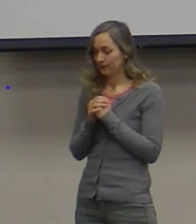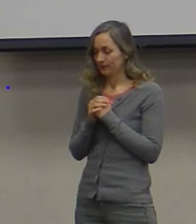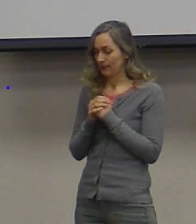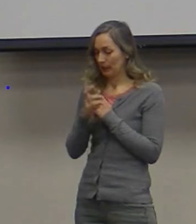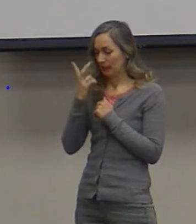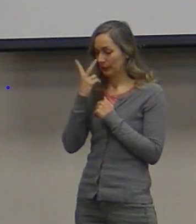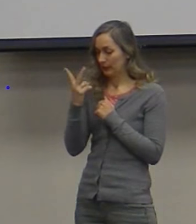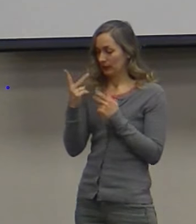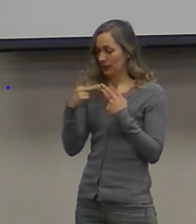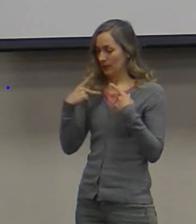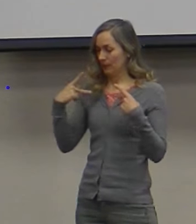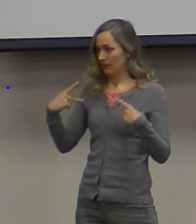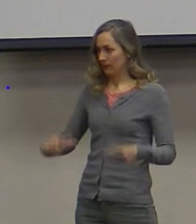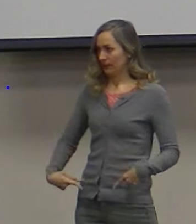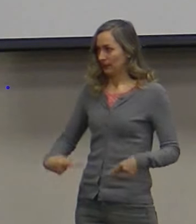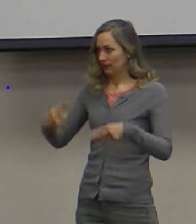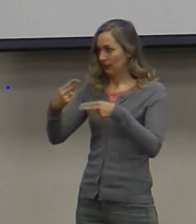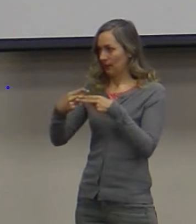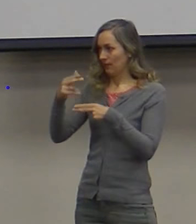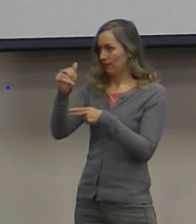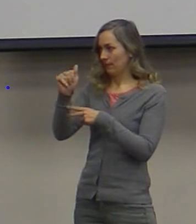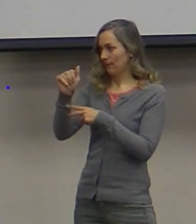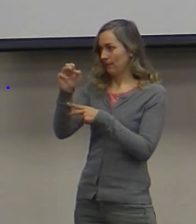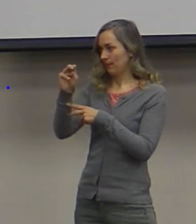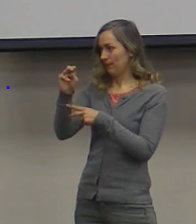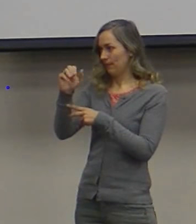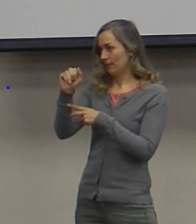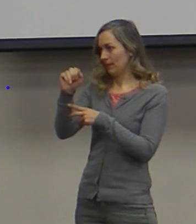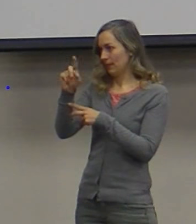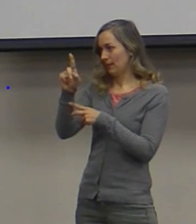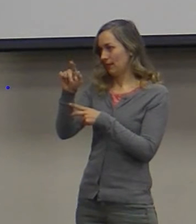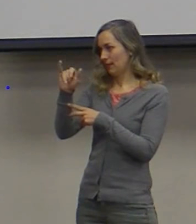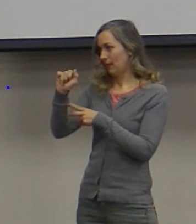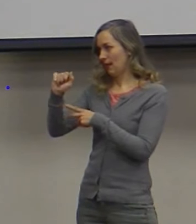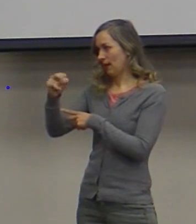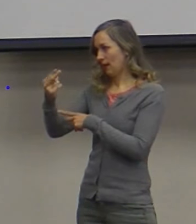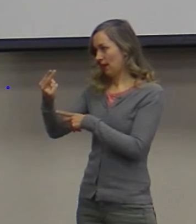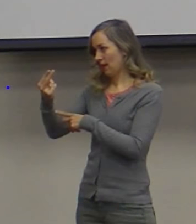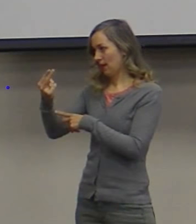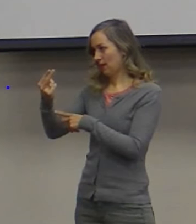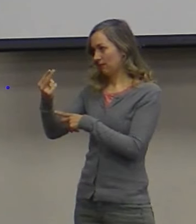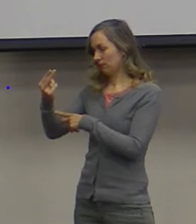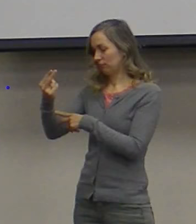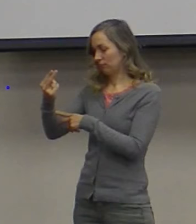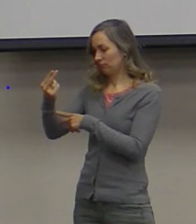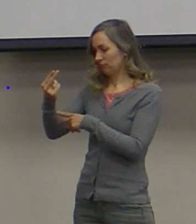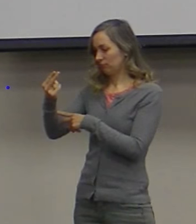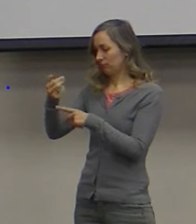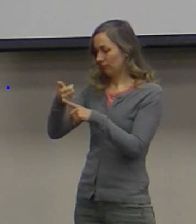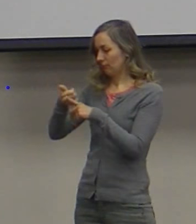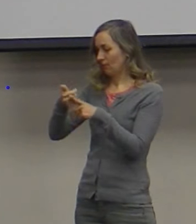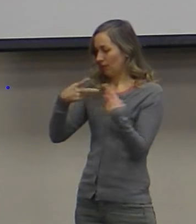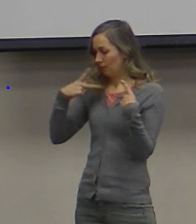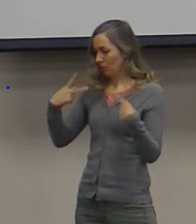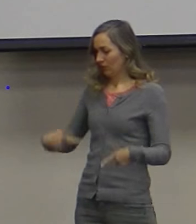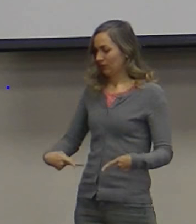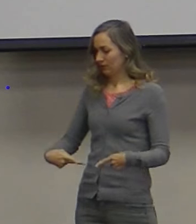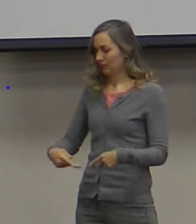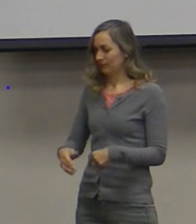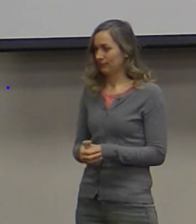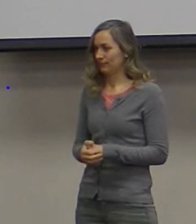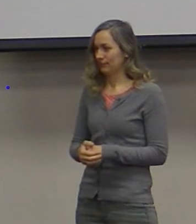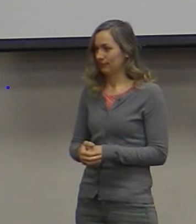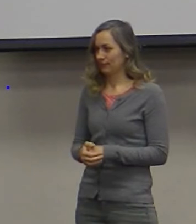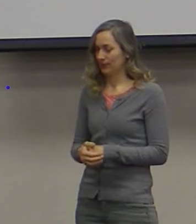named Amaziah, however you want to say it. This guy's a priest. And he comes up to him, and this